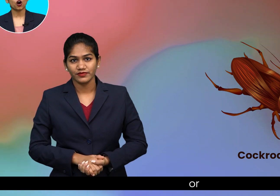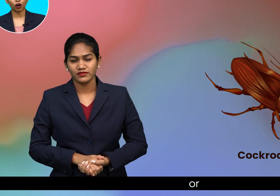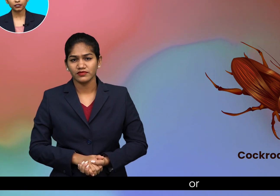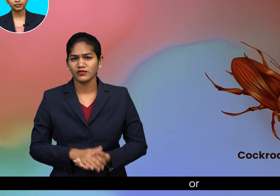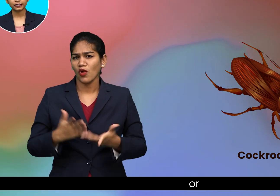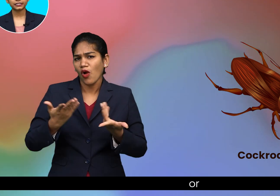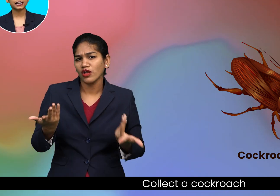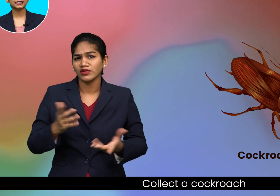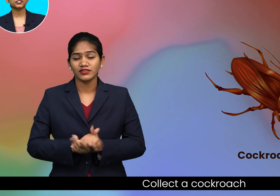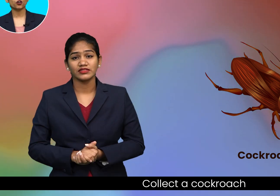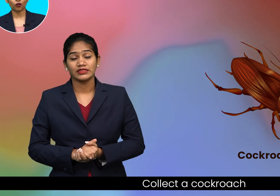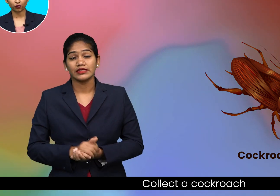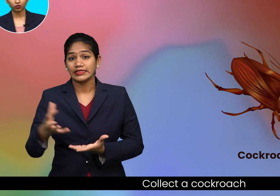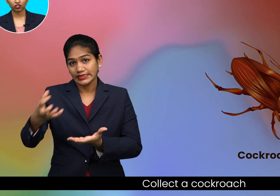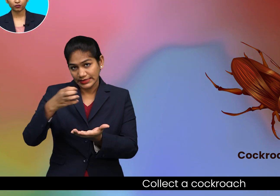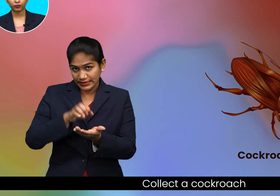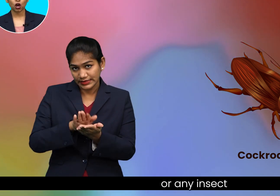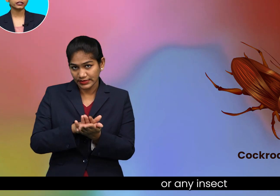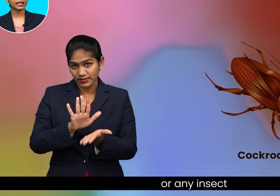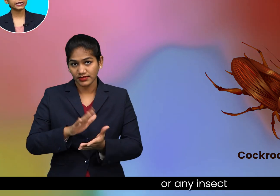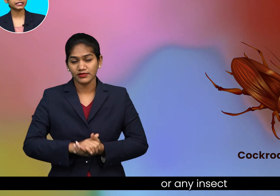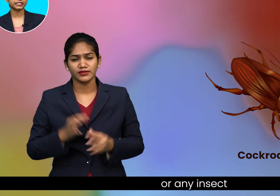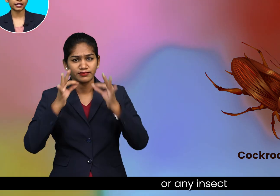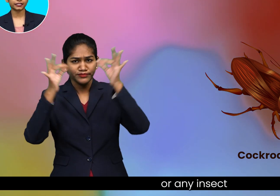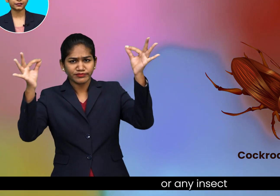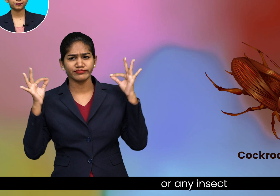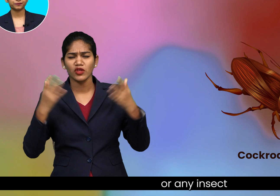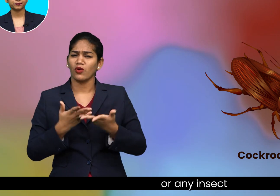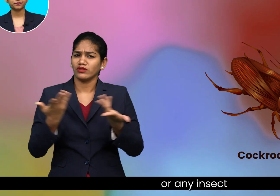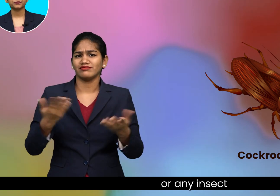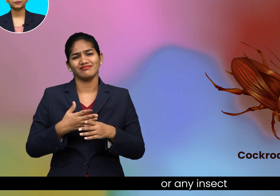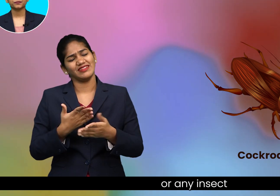Or collect a cockroach or any insect.